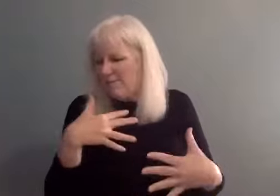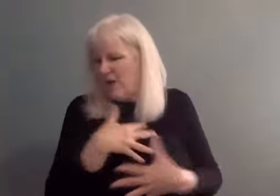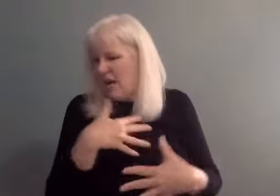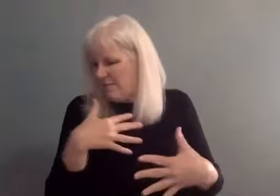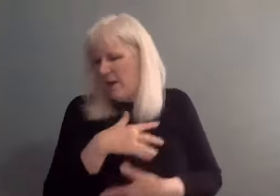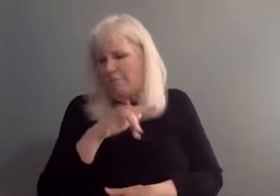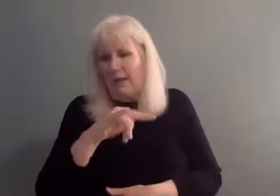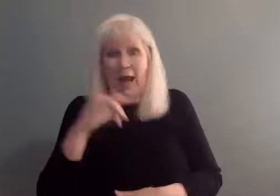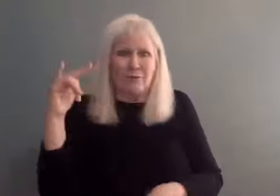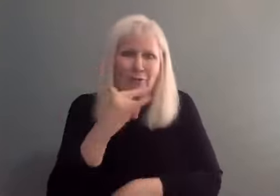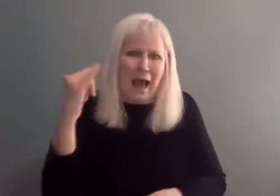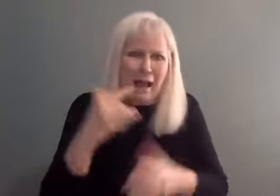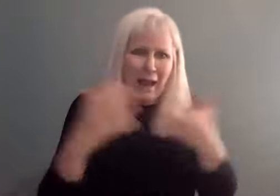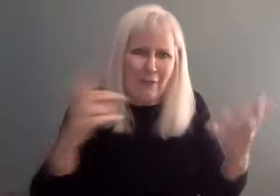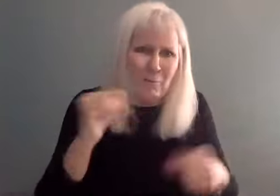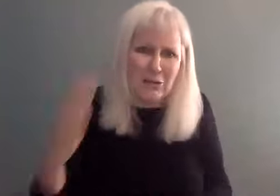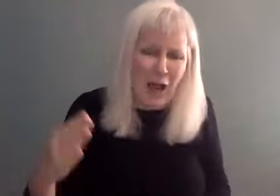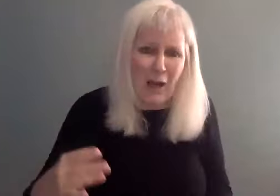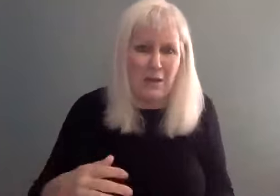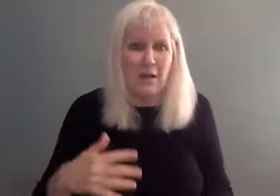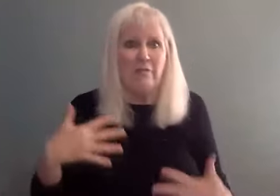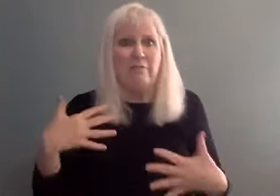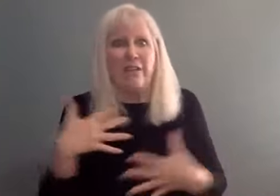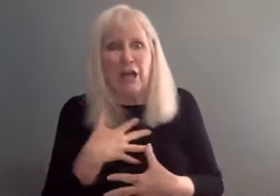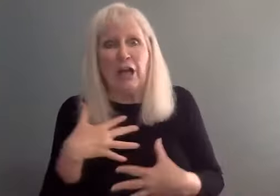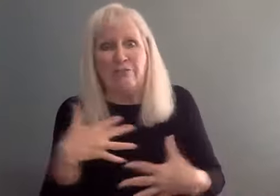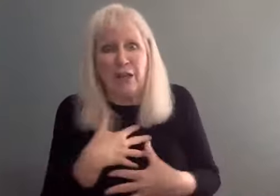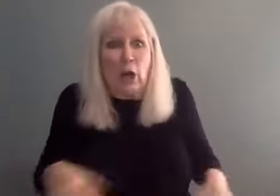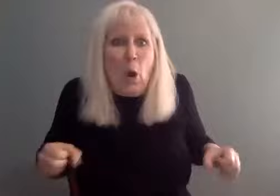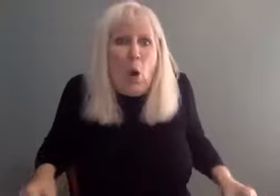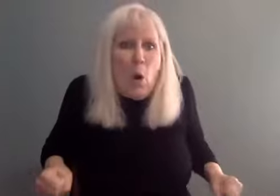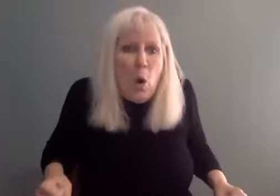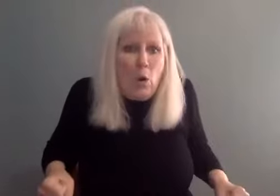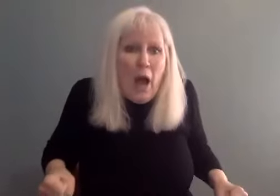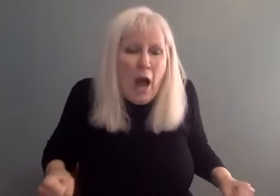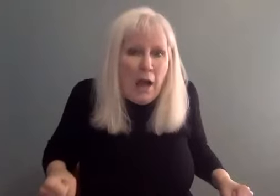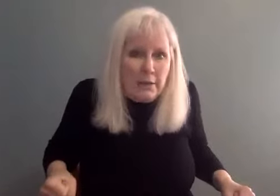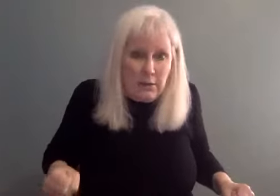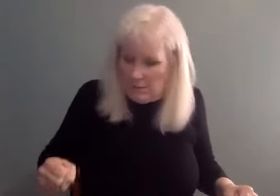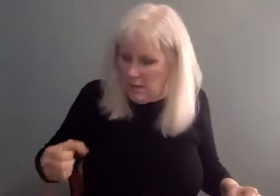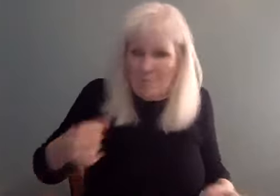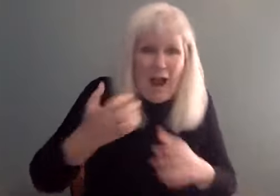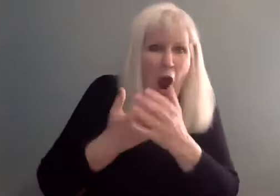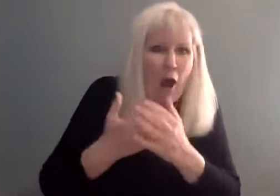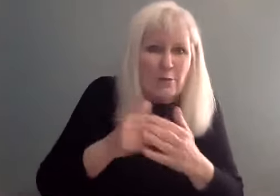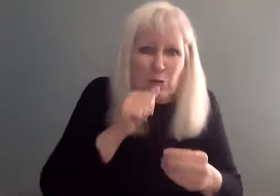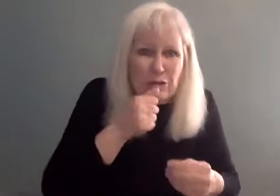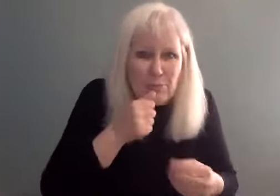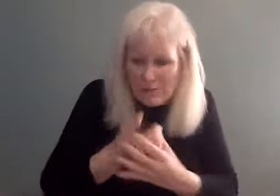amped up with fear and having to hold myself in the seat physically. My hands would get sore, my arms would get sore.